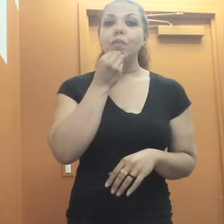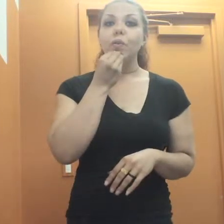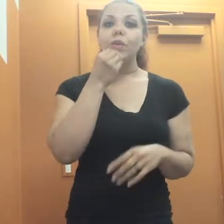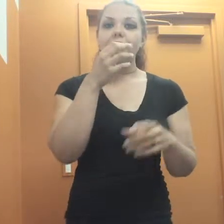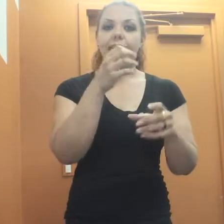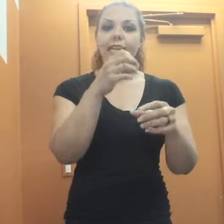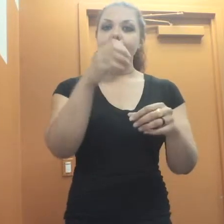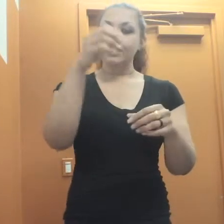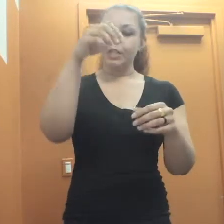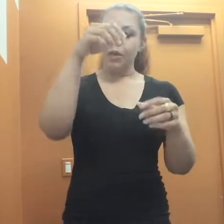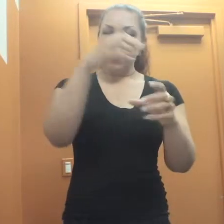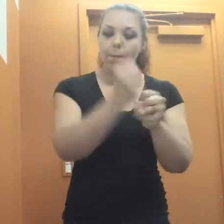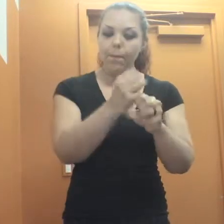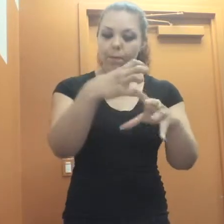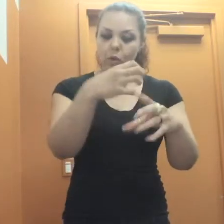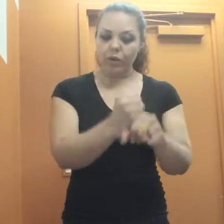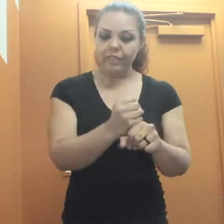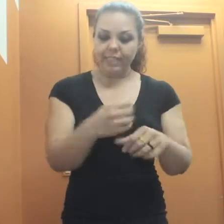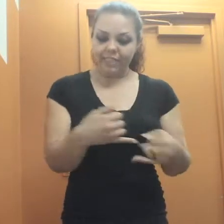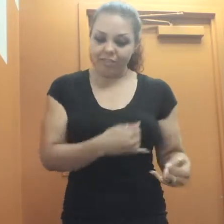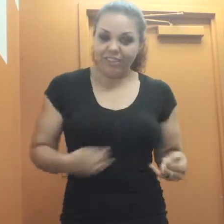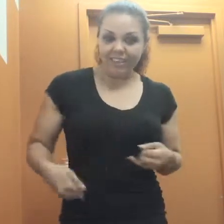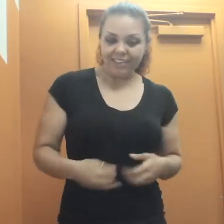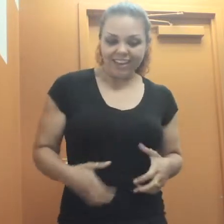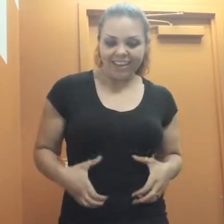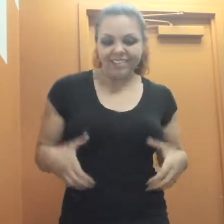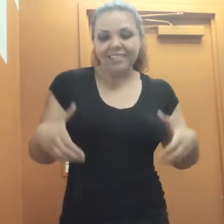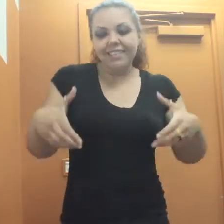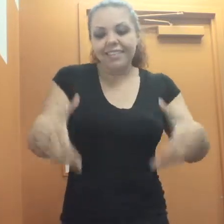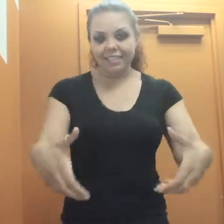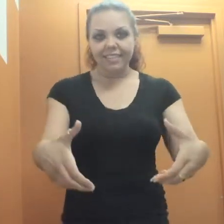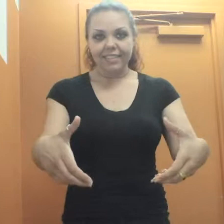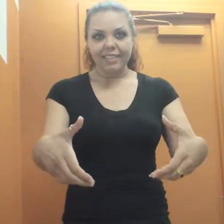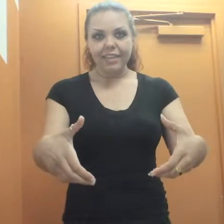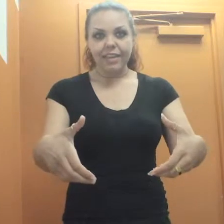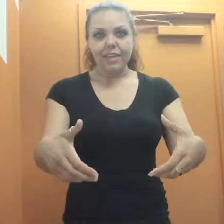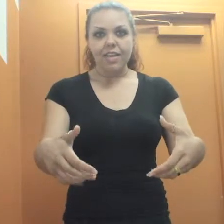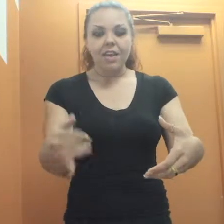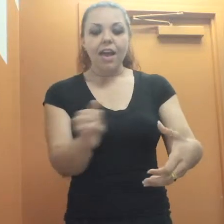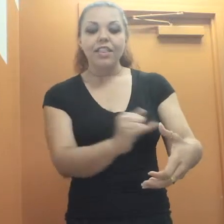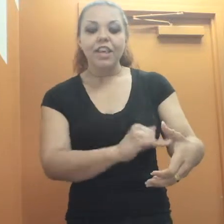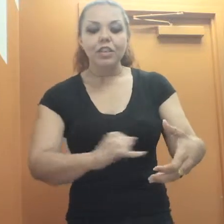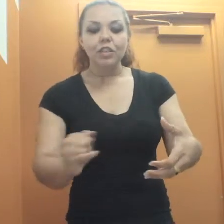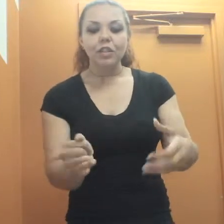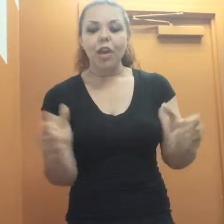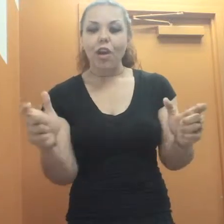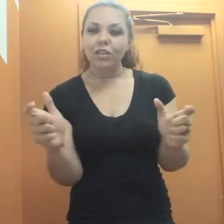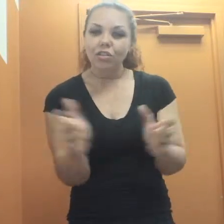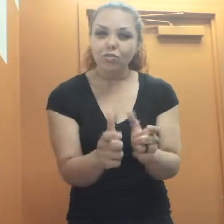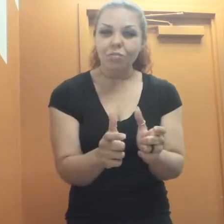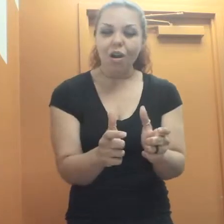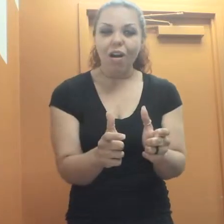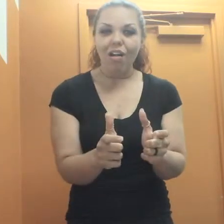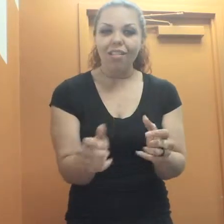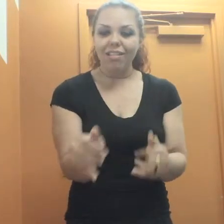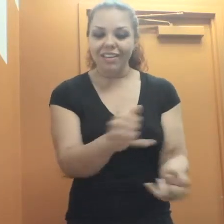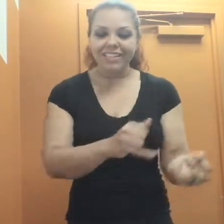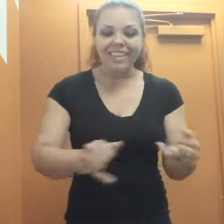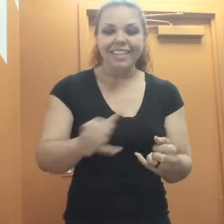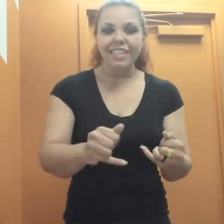intestines, and the intestines, actually the small intestines, do the most work of any other part of your organs in the